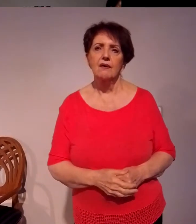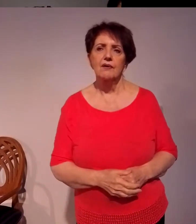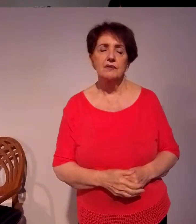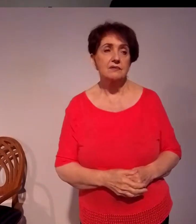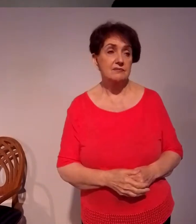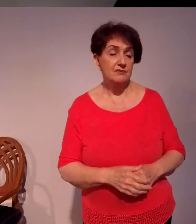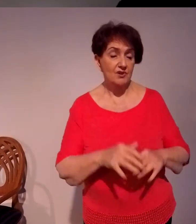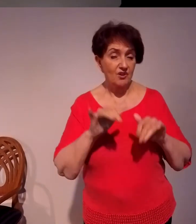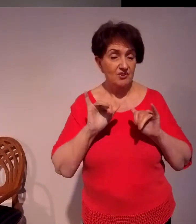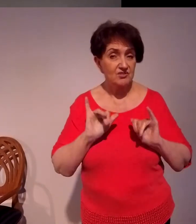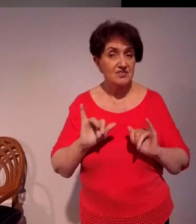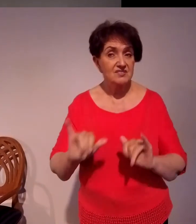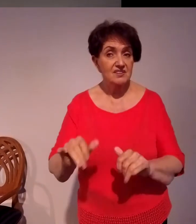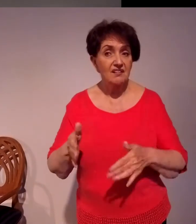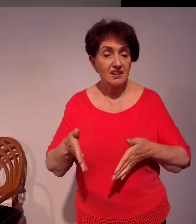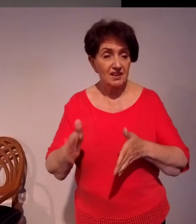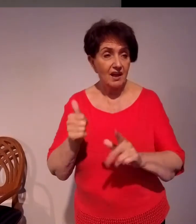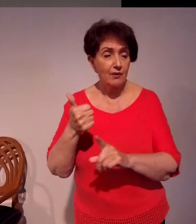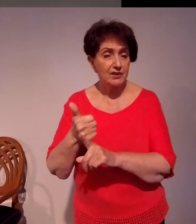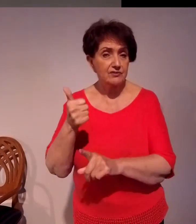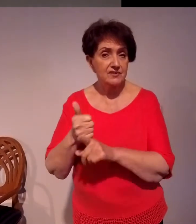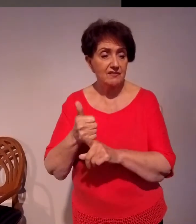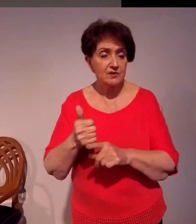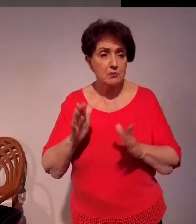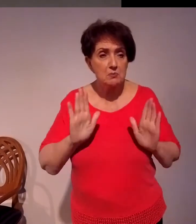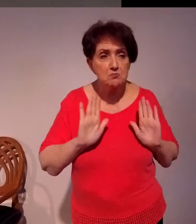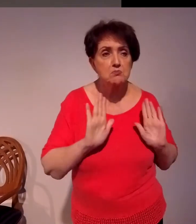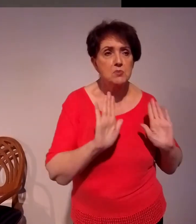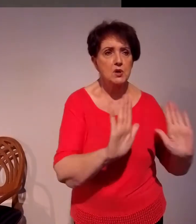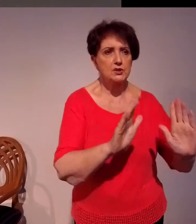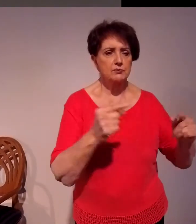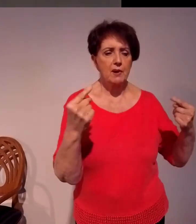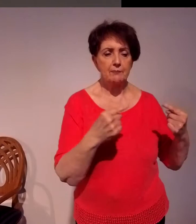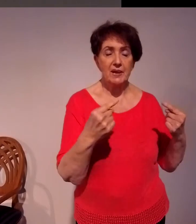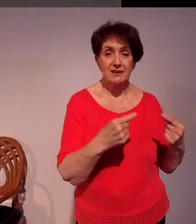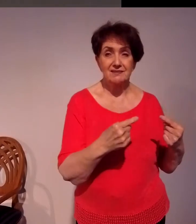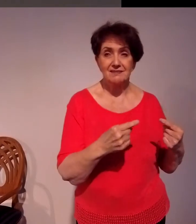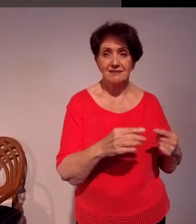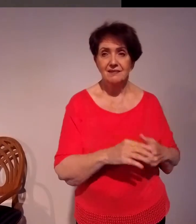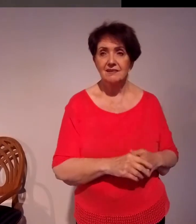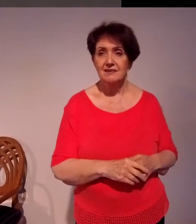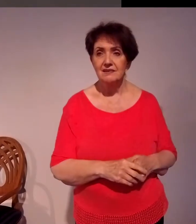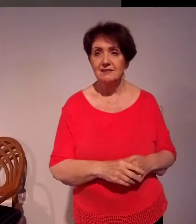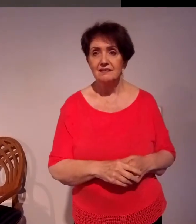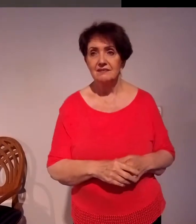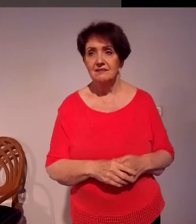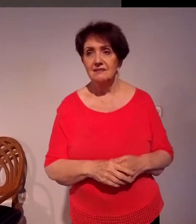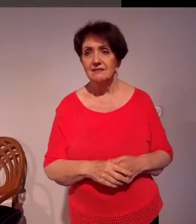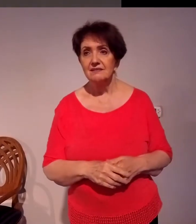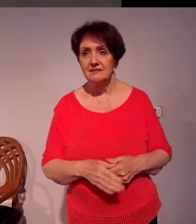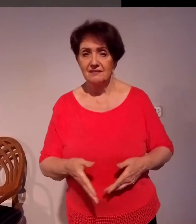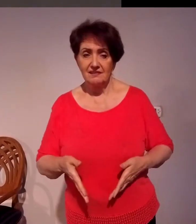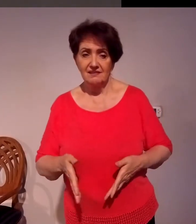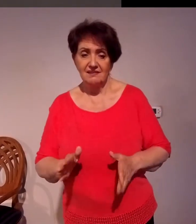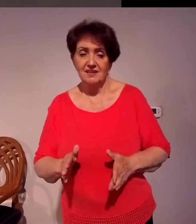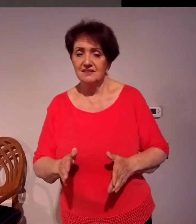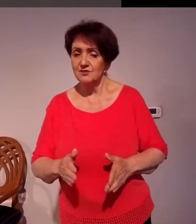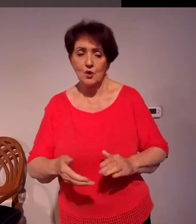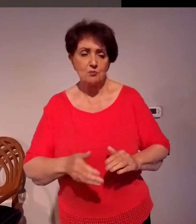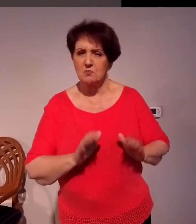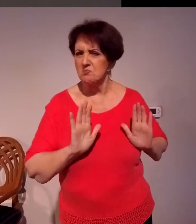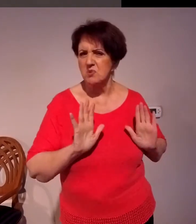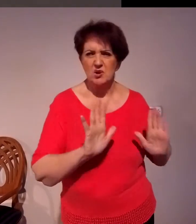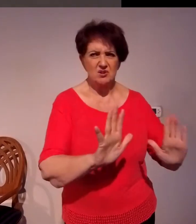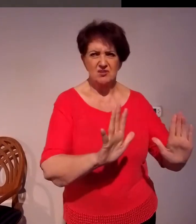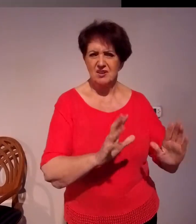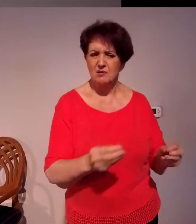Are you still allowing yourself to be pushed by pain? Let us collectively no longer be pushed by